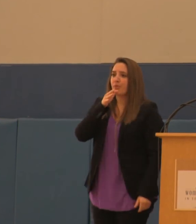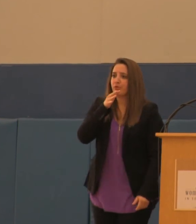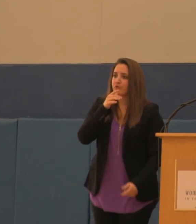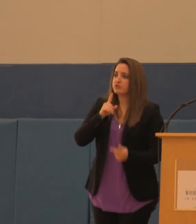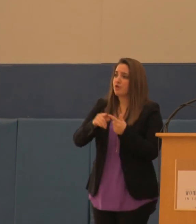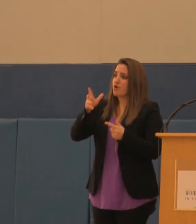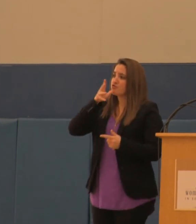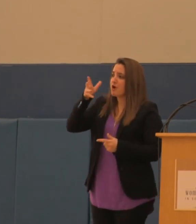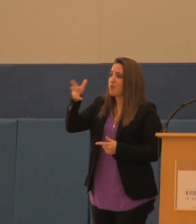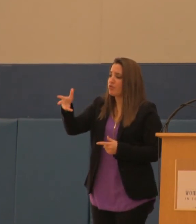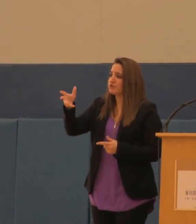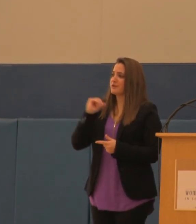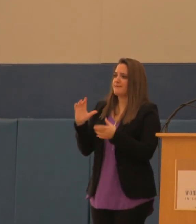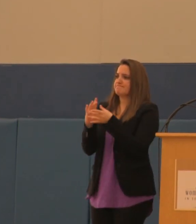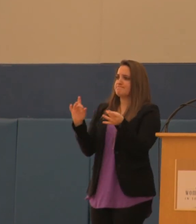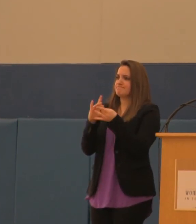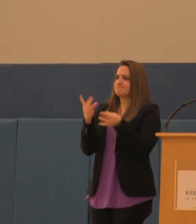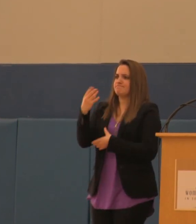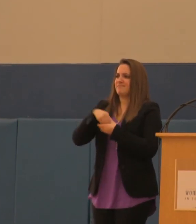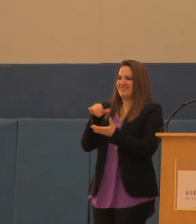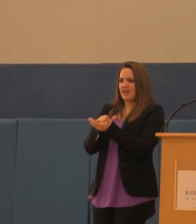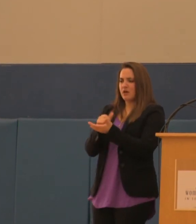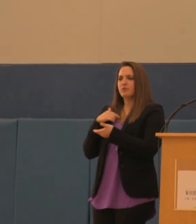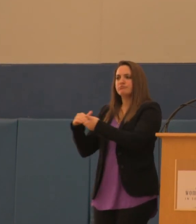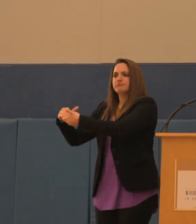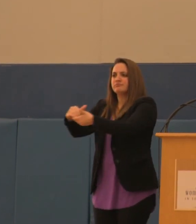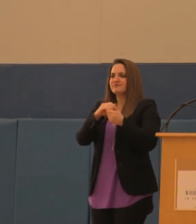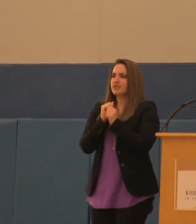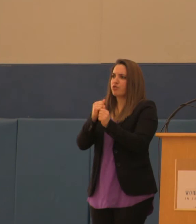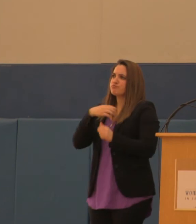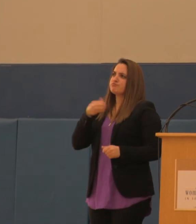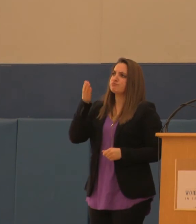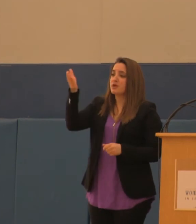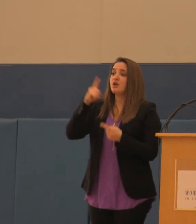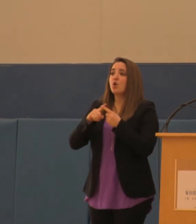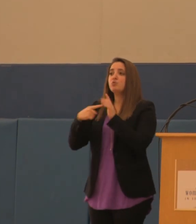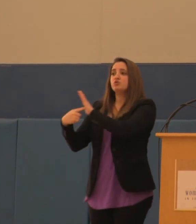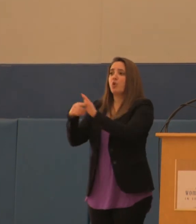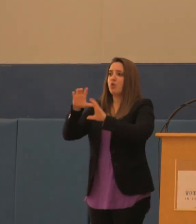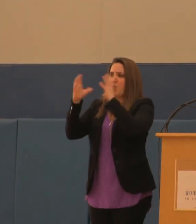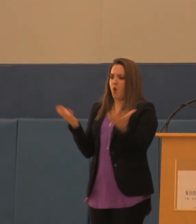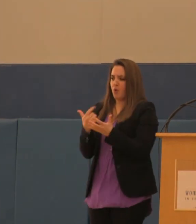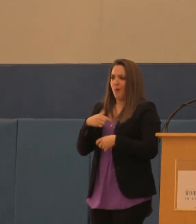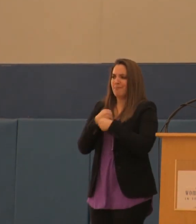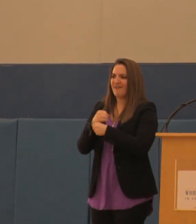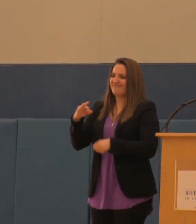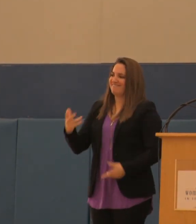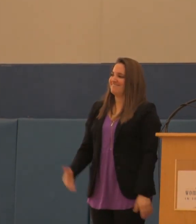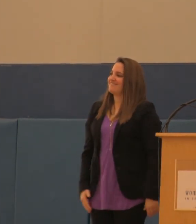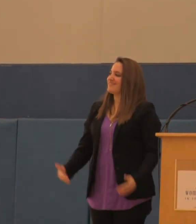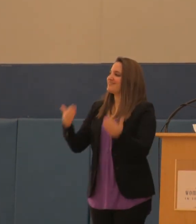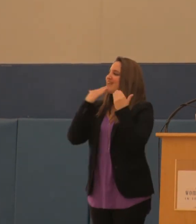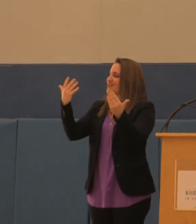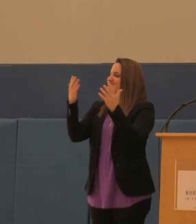our grandmothers in speaking out together, and together we'll show the world what we're made of. Thank you.